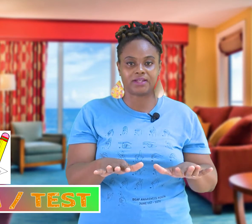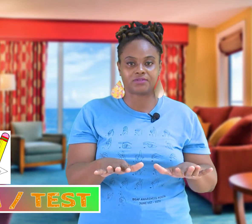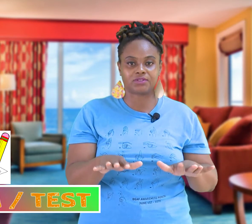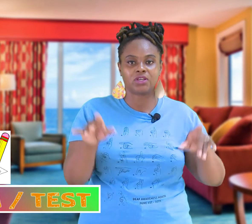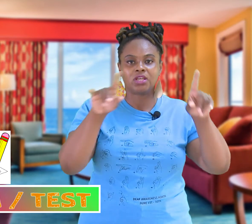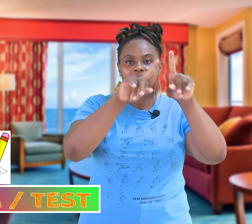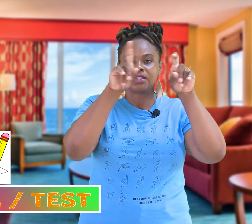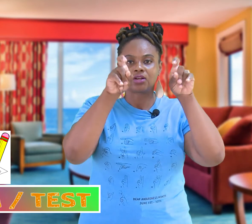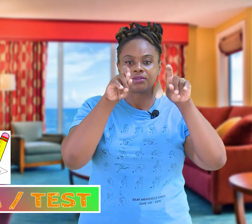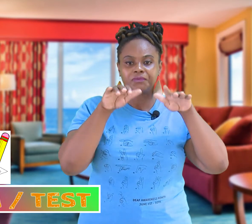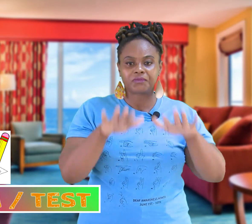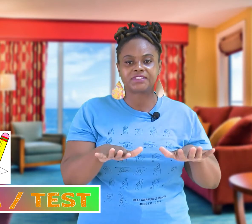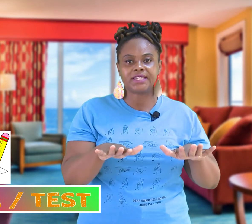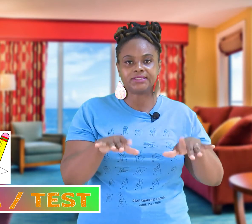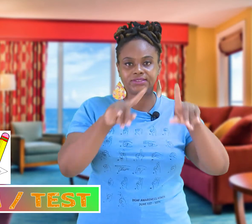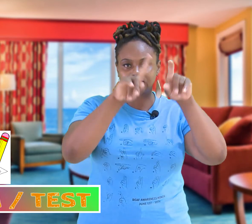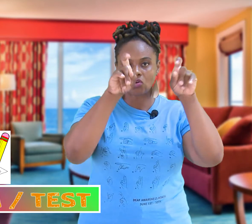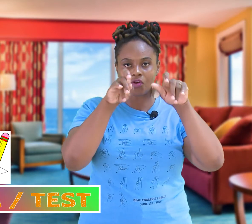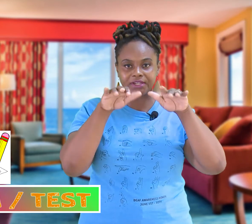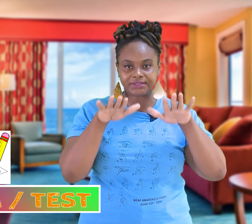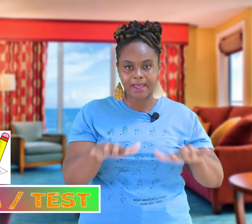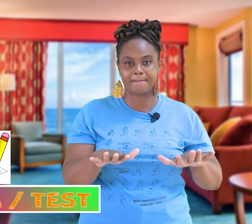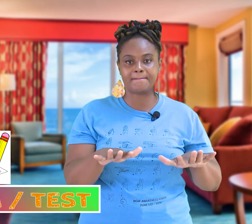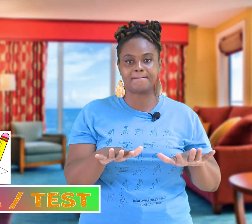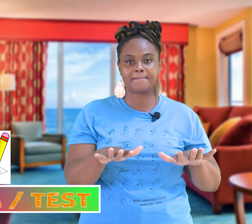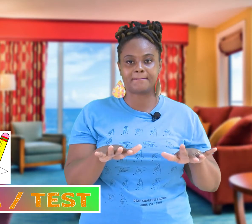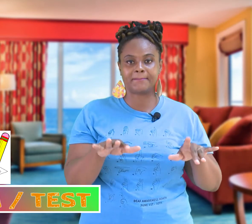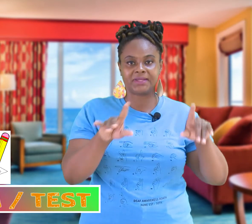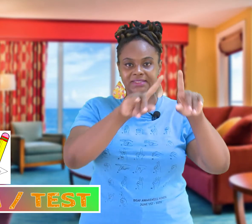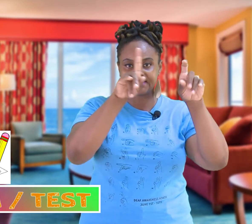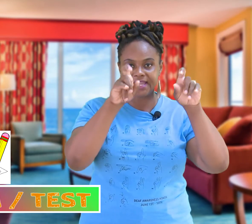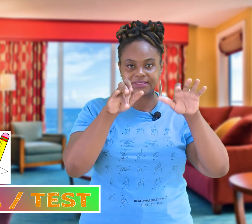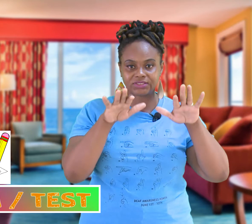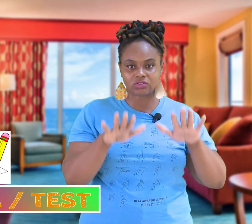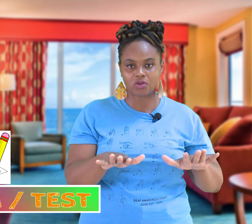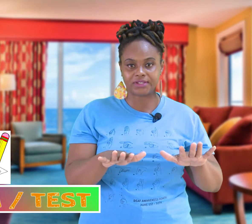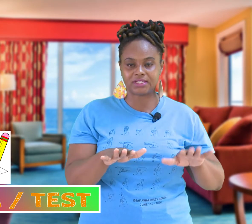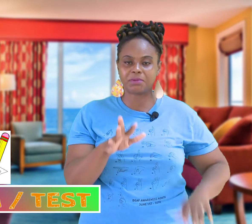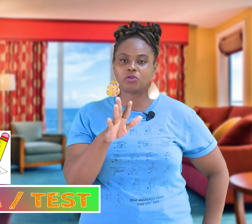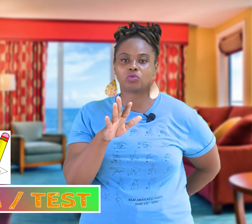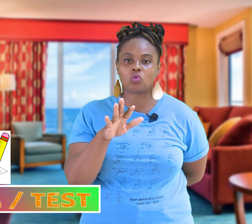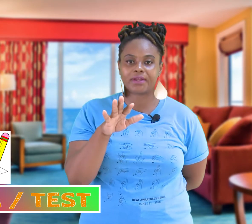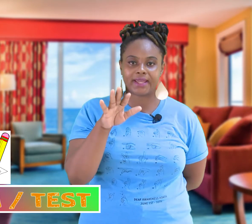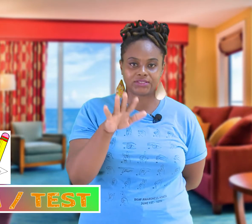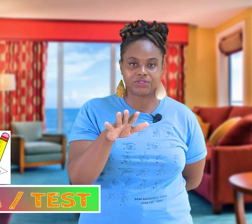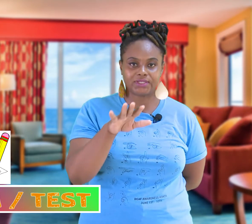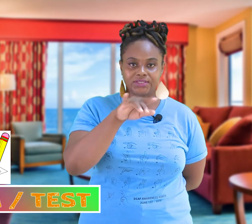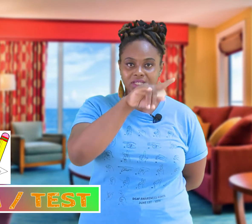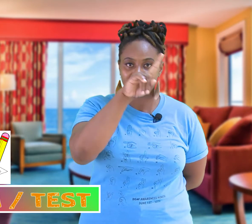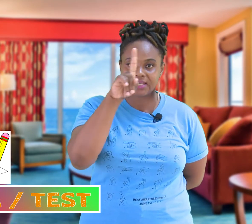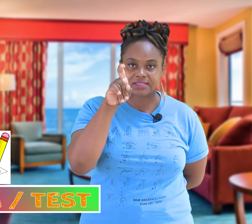after. Test or exam. Test or exam. Let me do it with one hand so you can see.